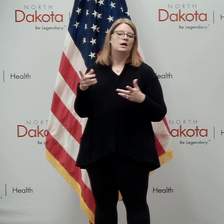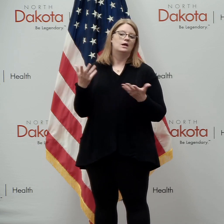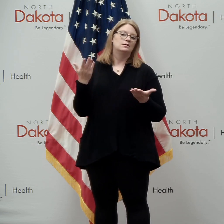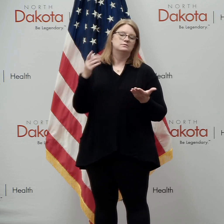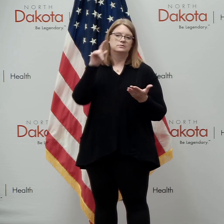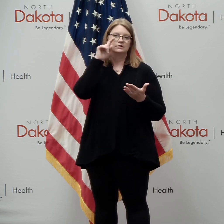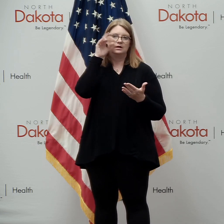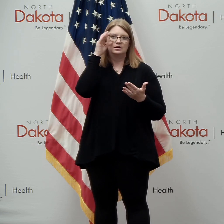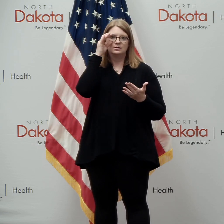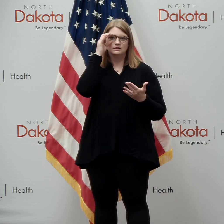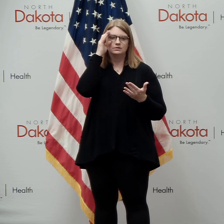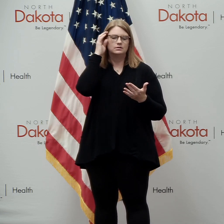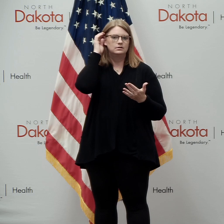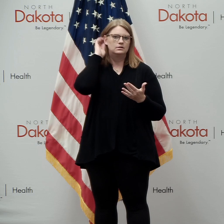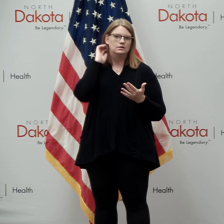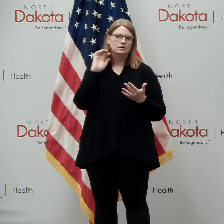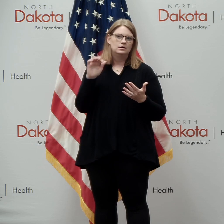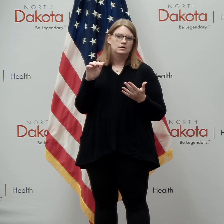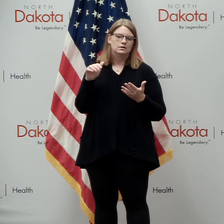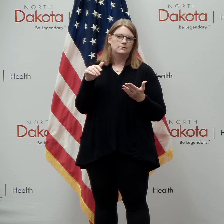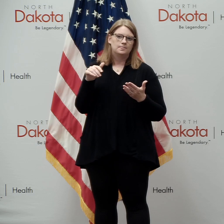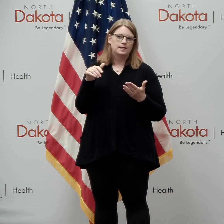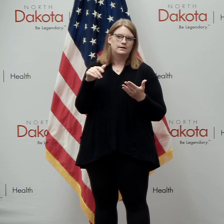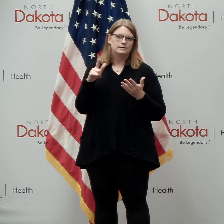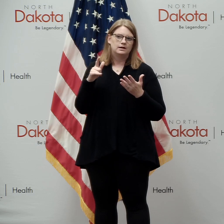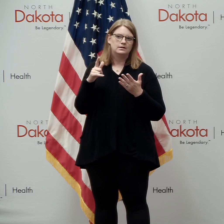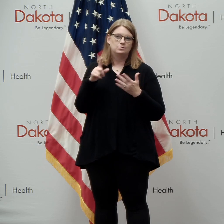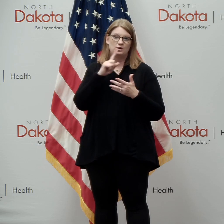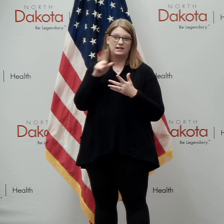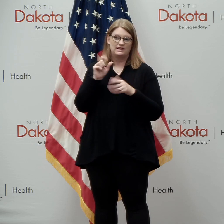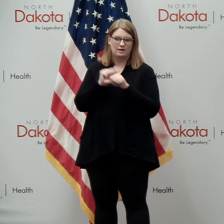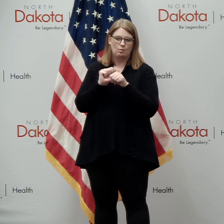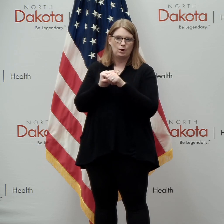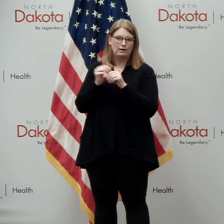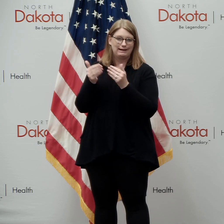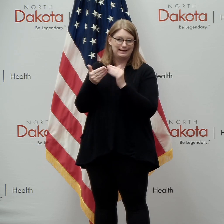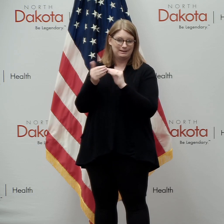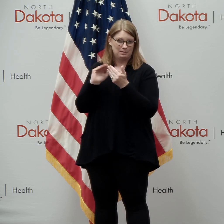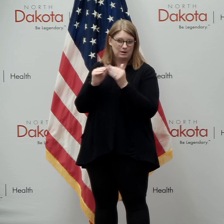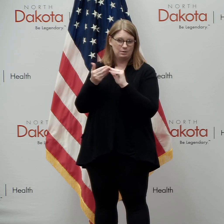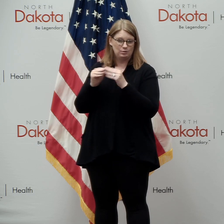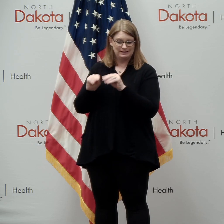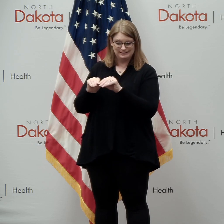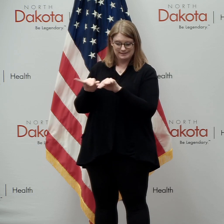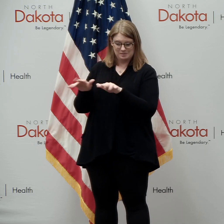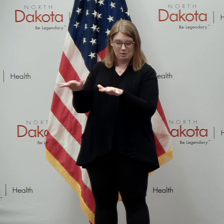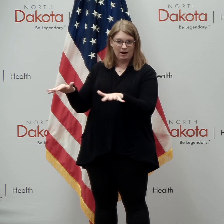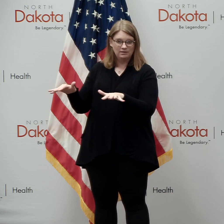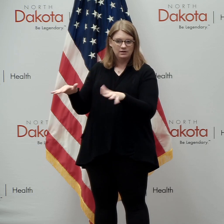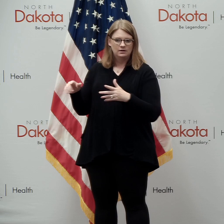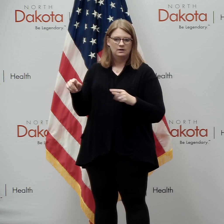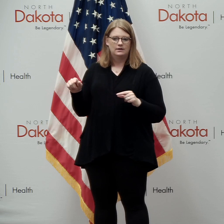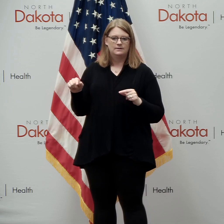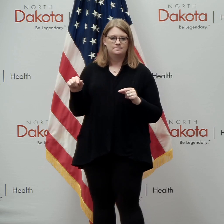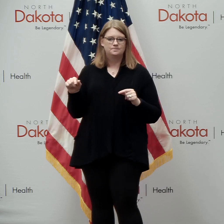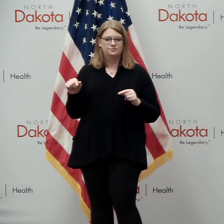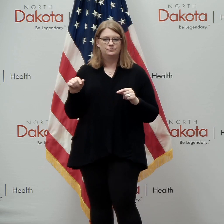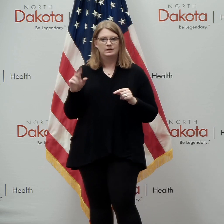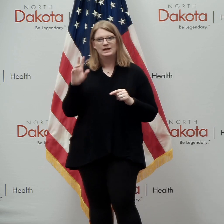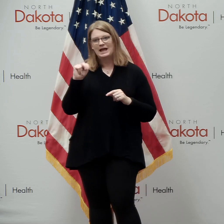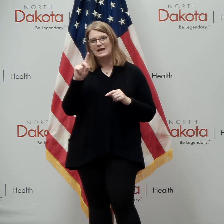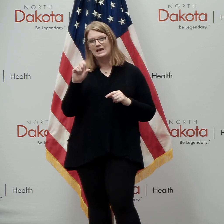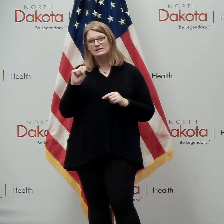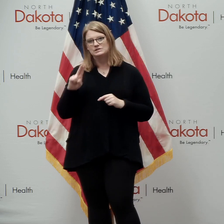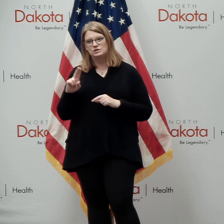little bit again on, because of the work and the community spread, that there is, because even when we were comparing NDSU